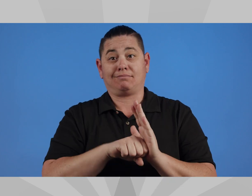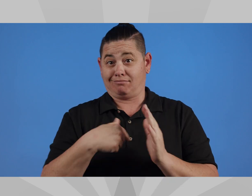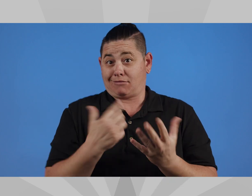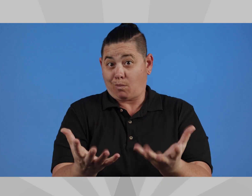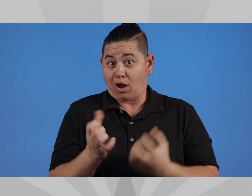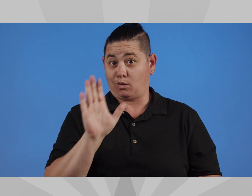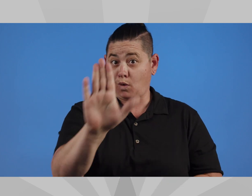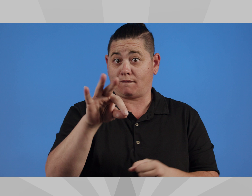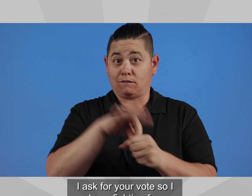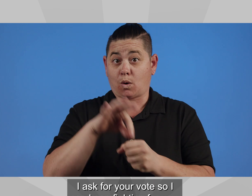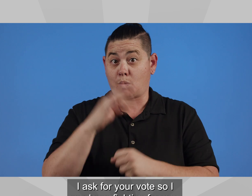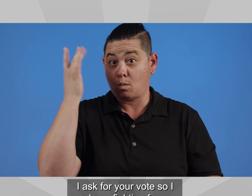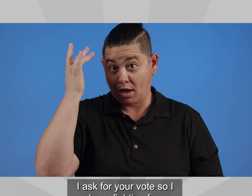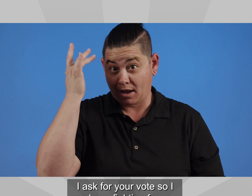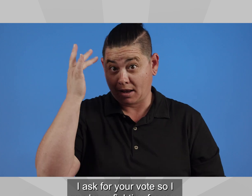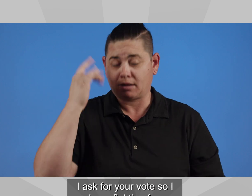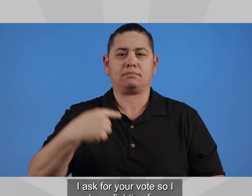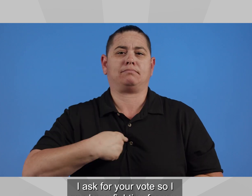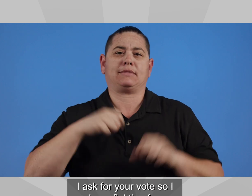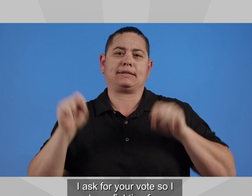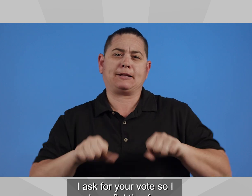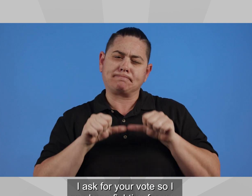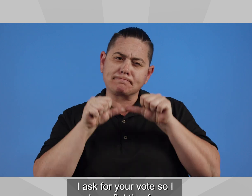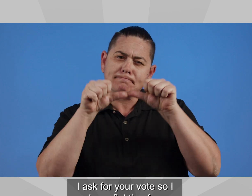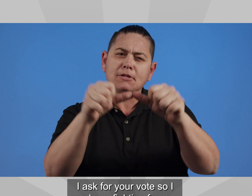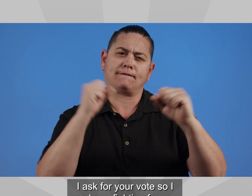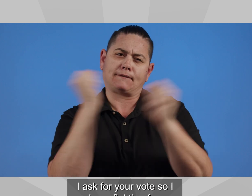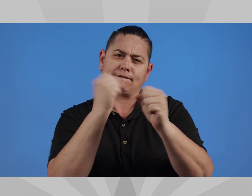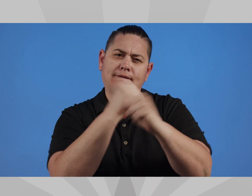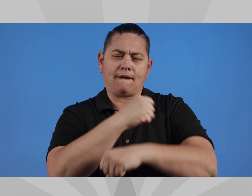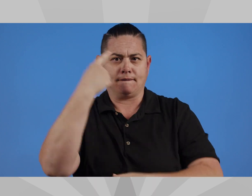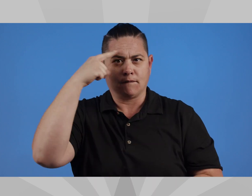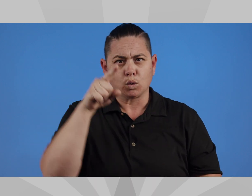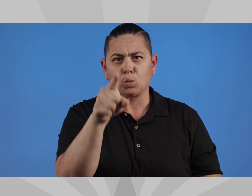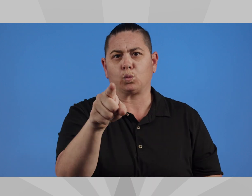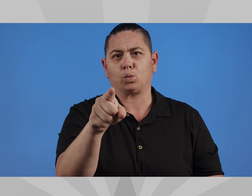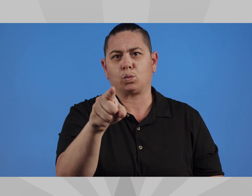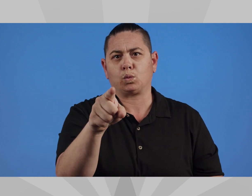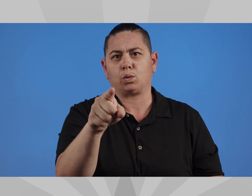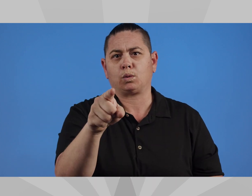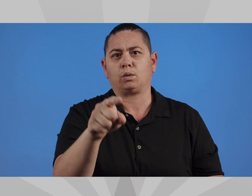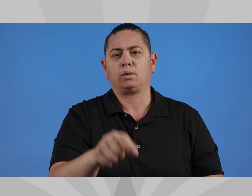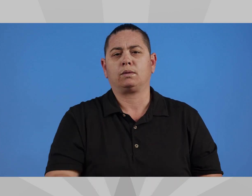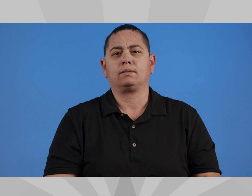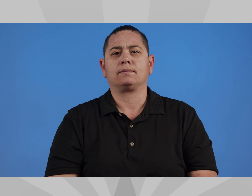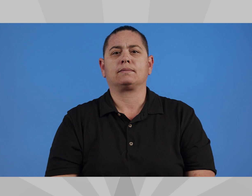state. I ask for your vote so I can keep fighting for you.